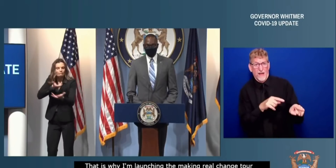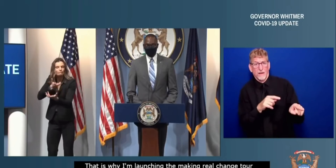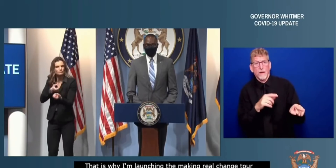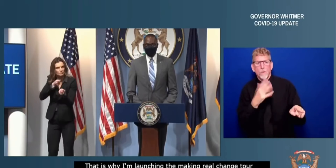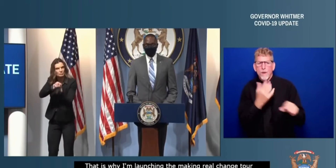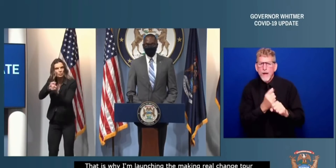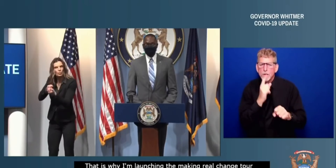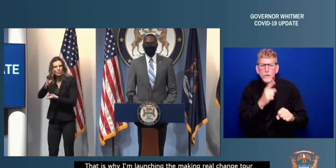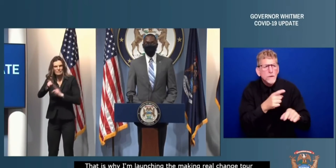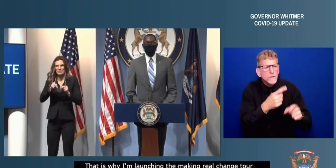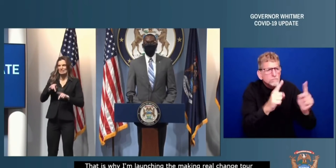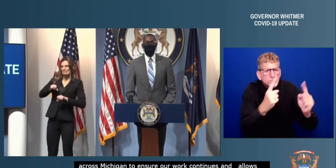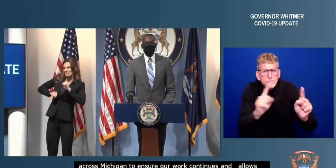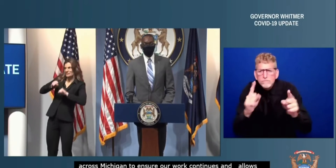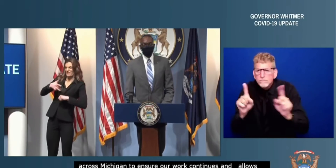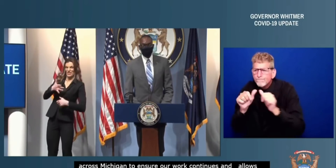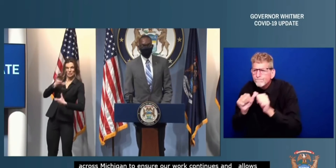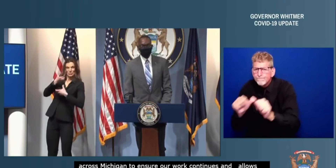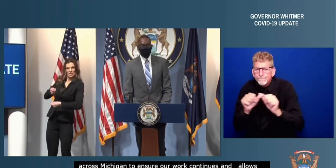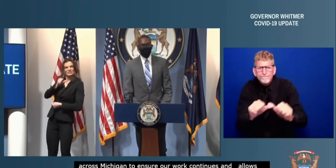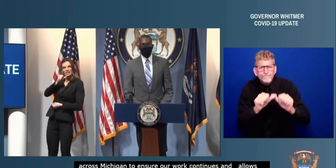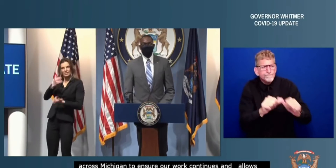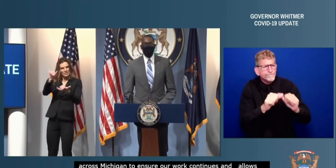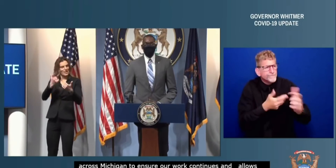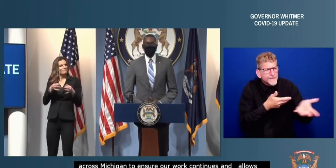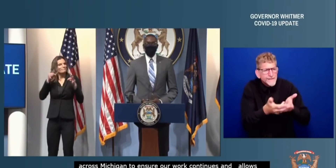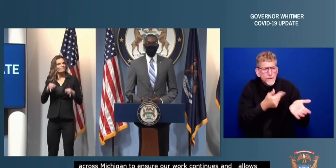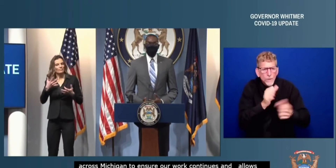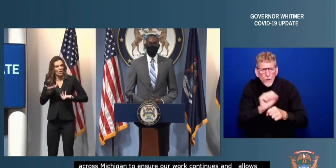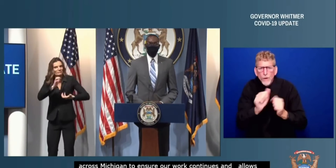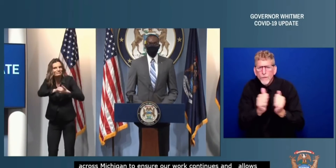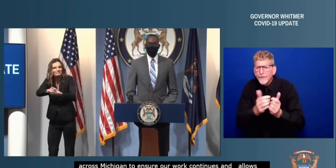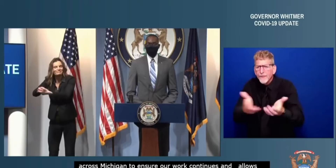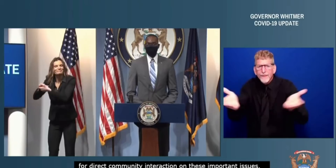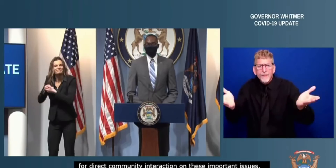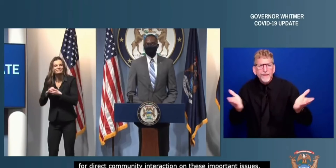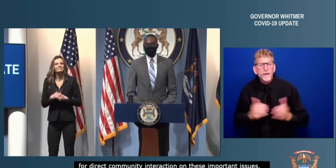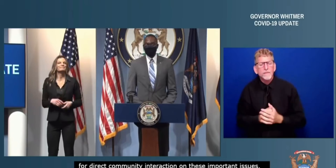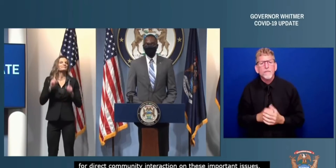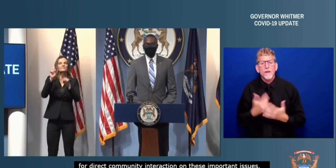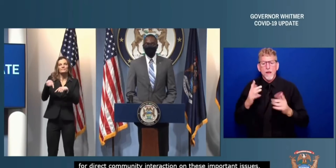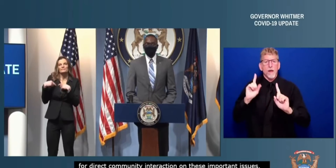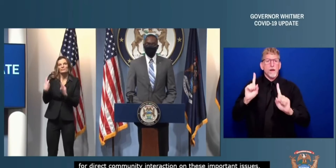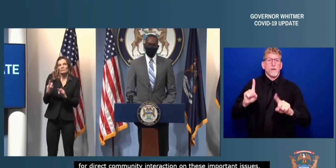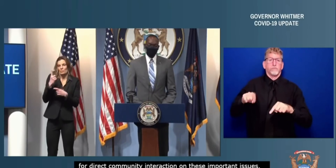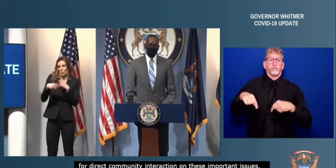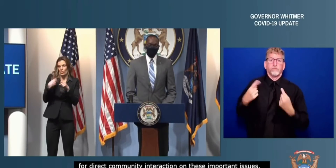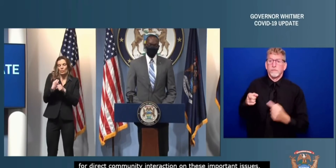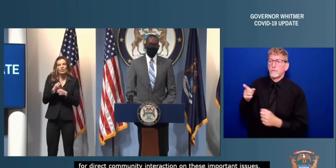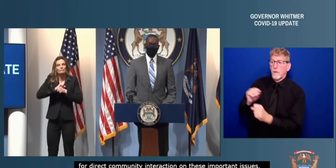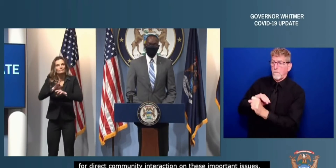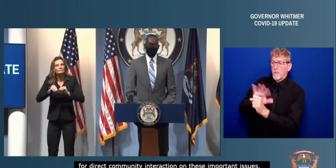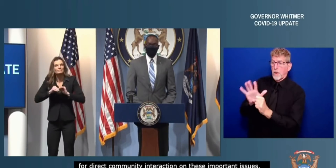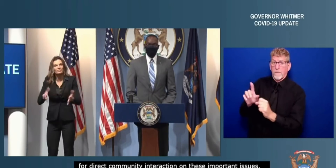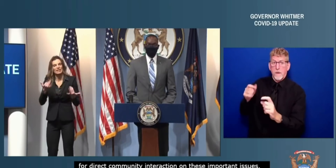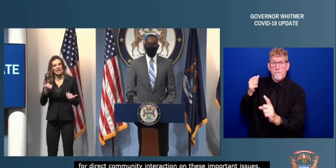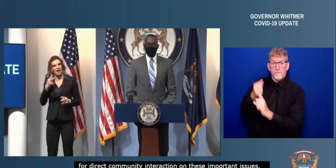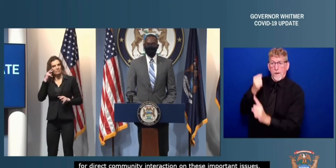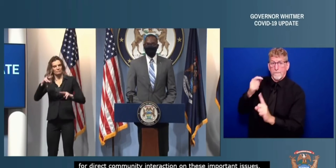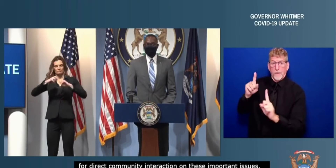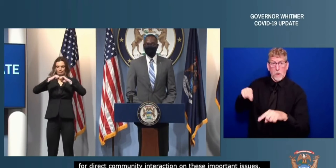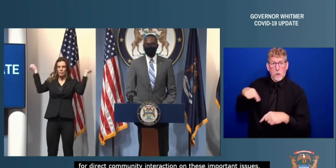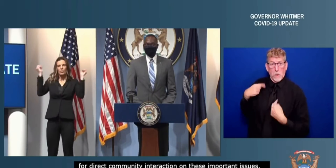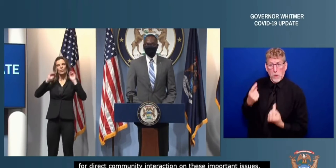important issues. Since the start of the COVID-19 pandemic, the virus has shined a light on health, economic,